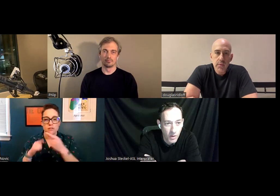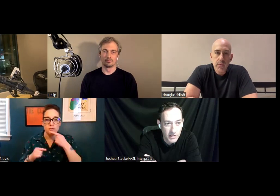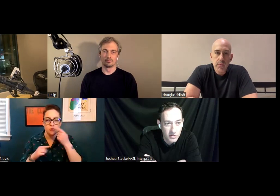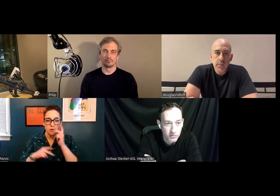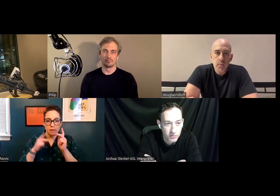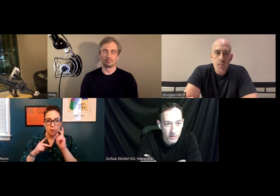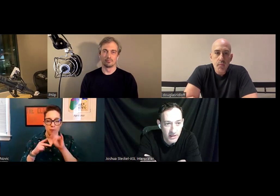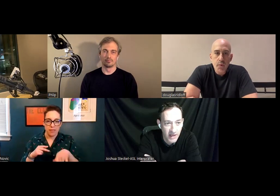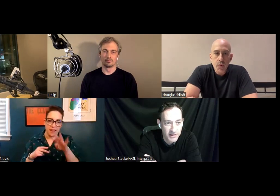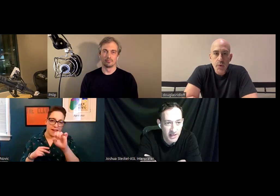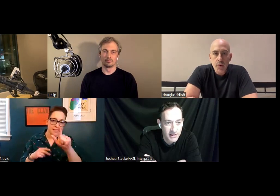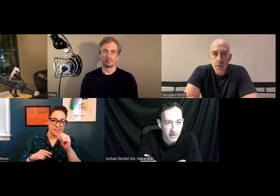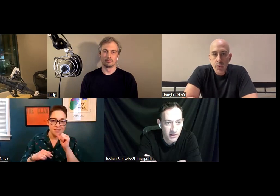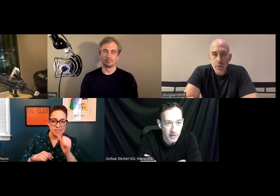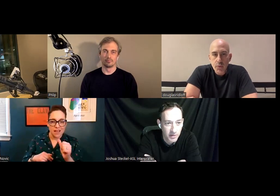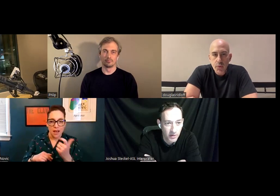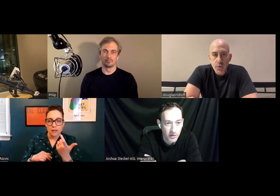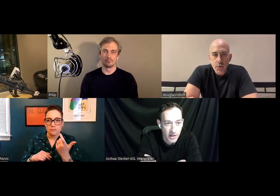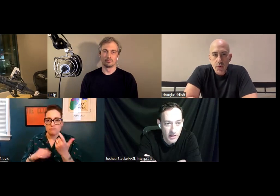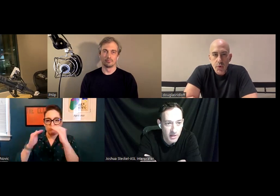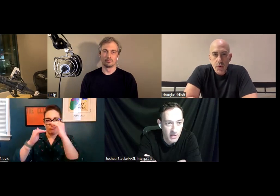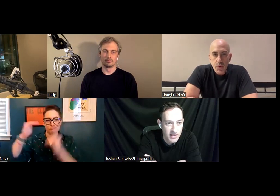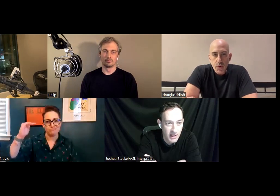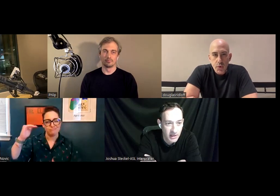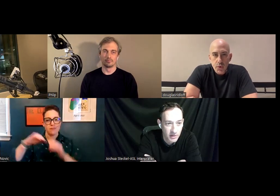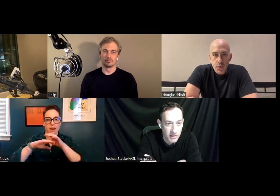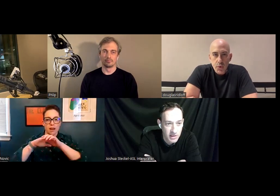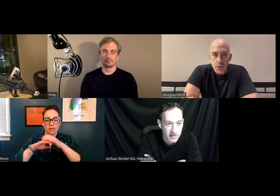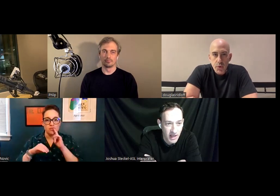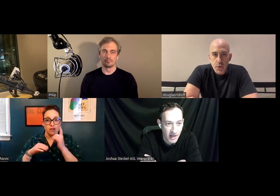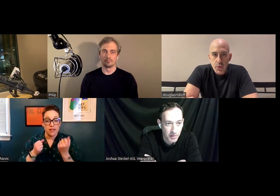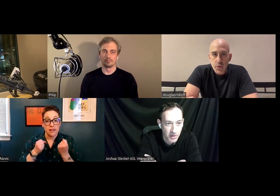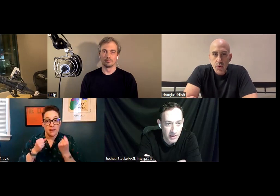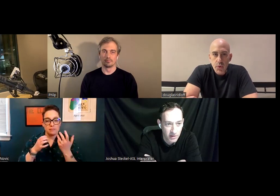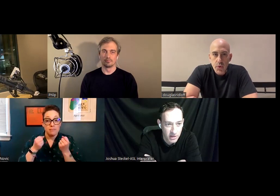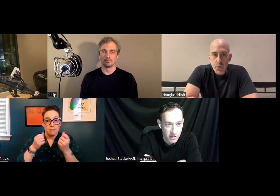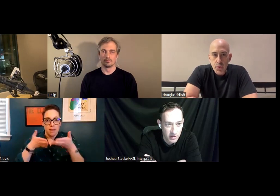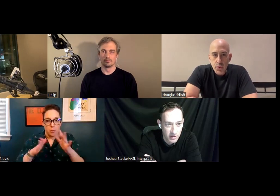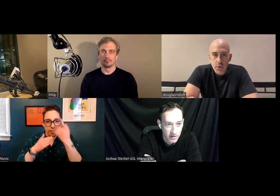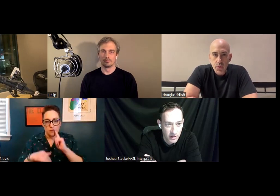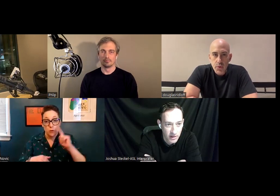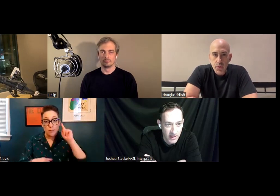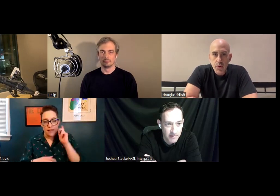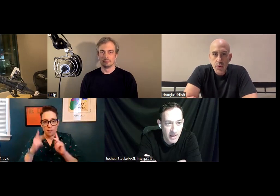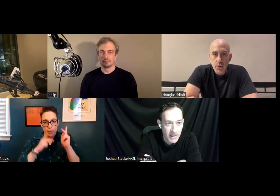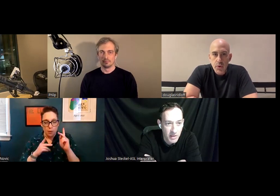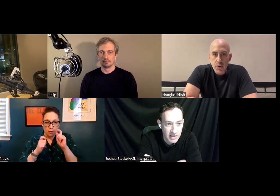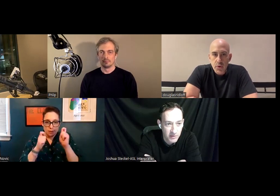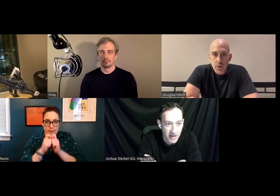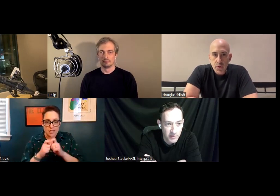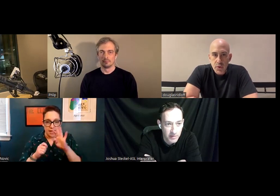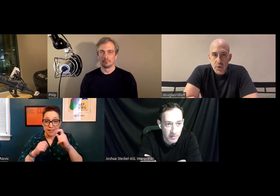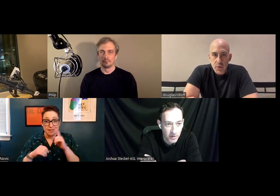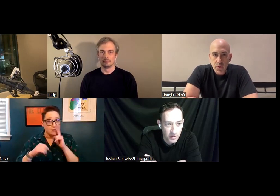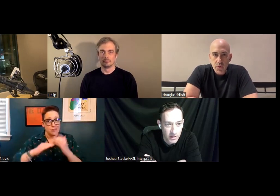But I wanted to really emphasize to hearing people that American Sign Language is not broken English. That in many ways